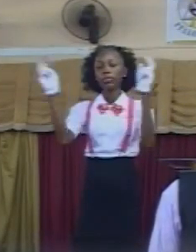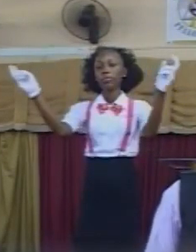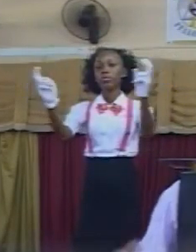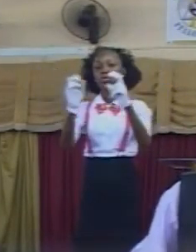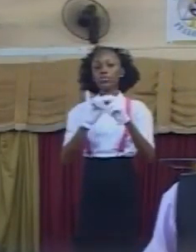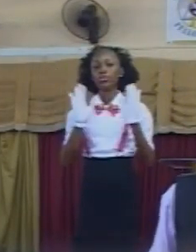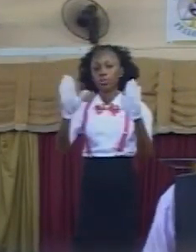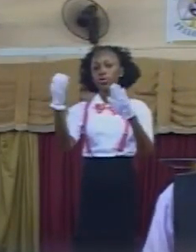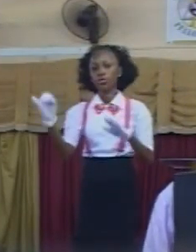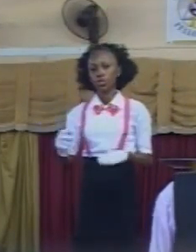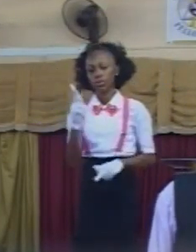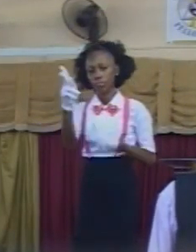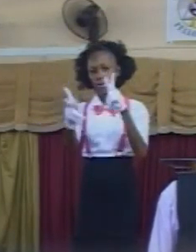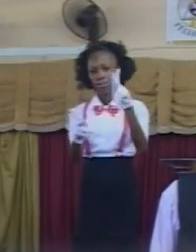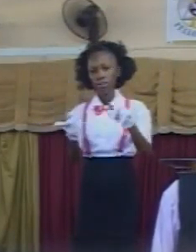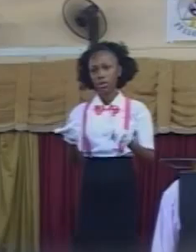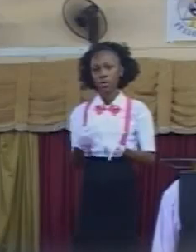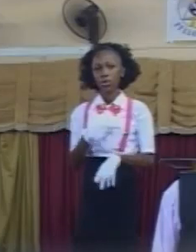God will prosper you.